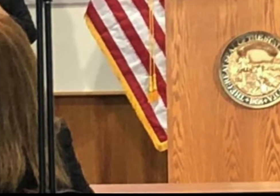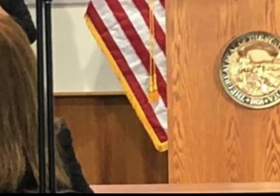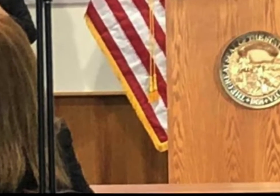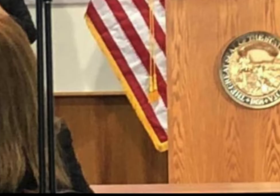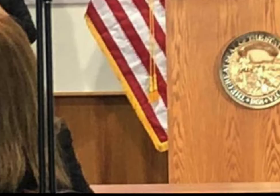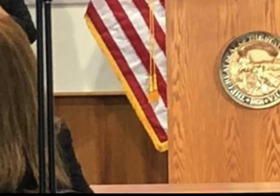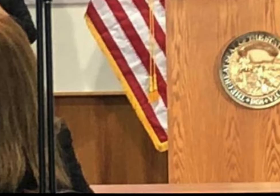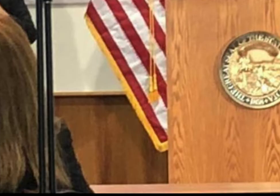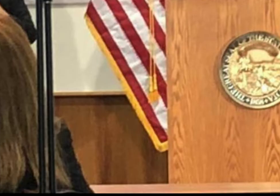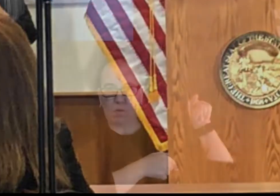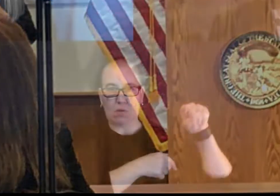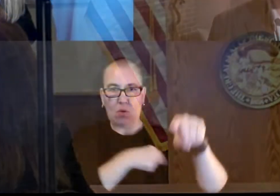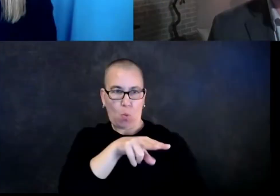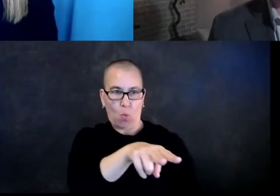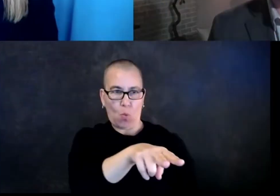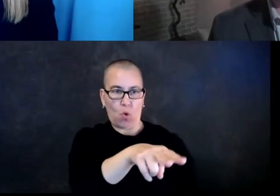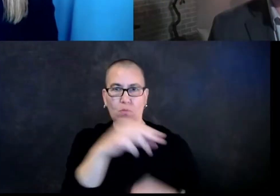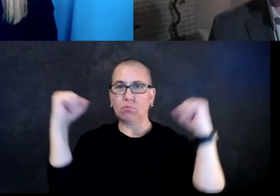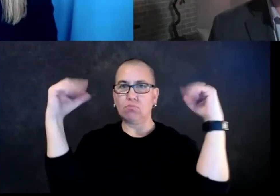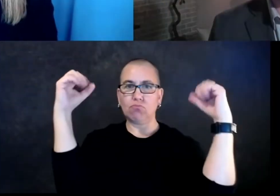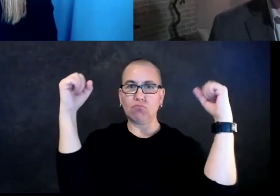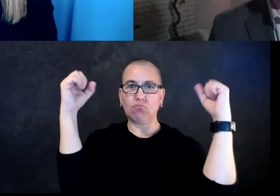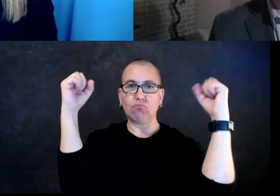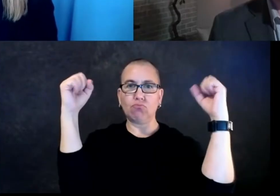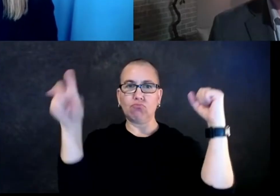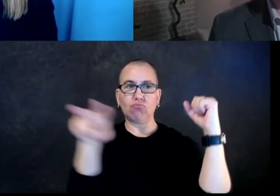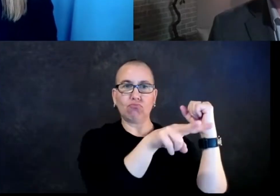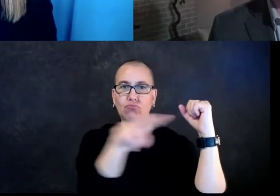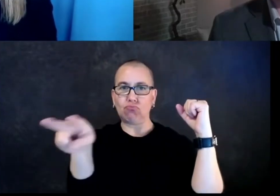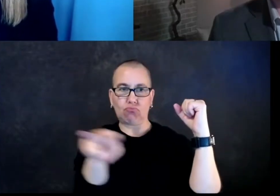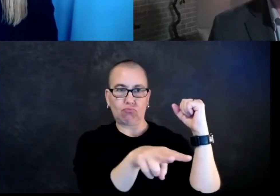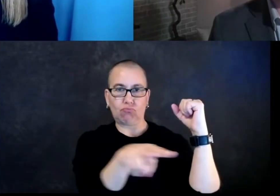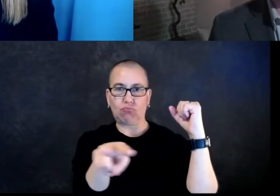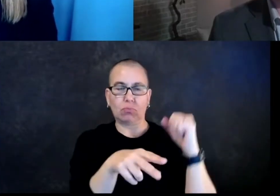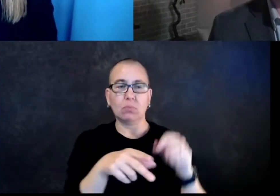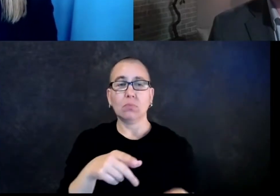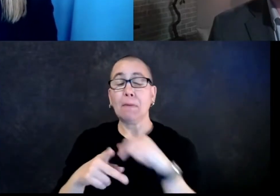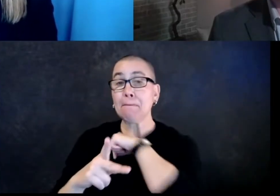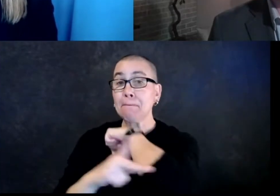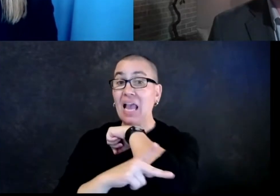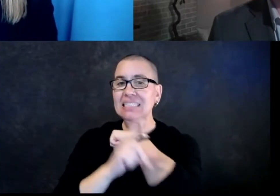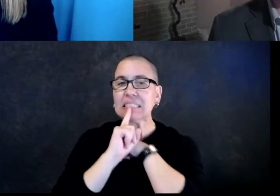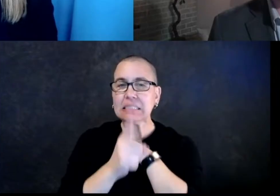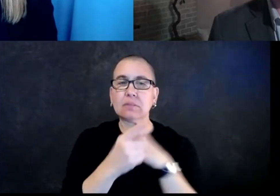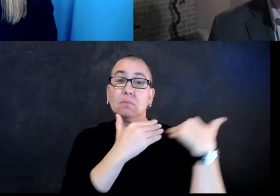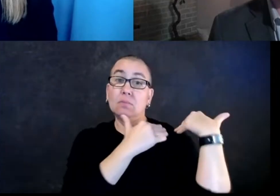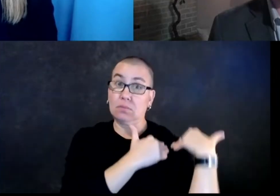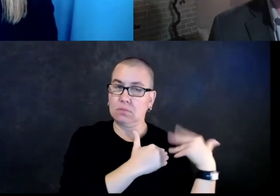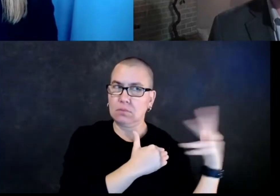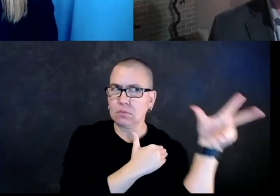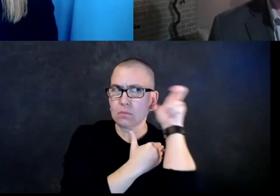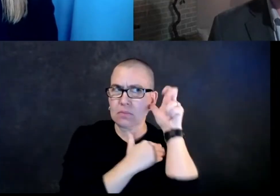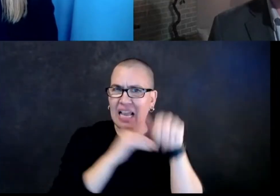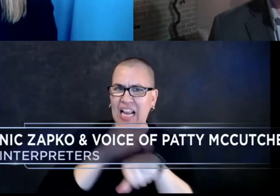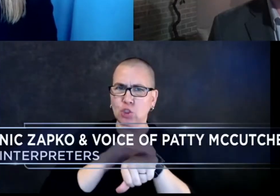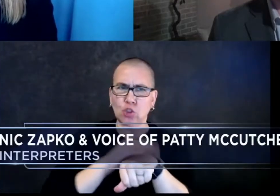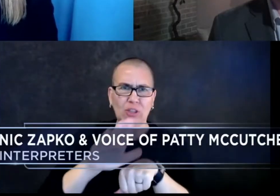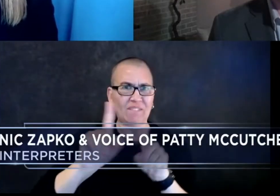back to us, is Patty McCutcheon. Seen here, top left, speaking for Zapko, who has been deaf her entire life.